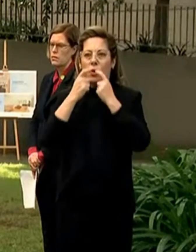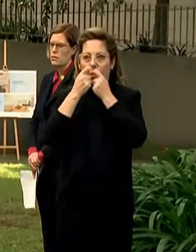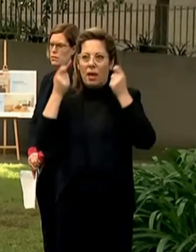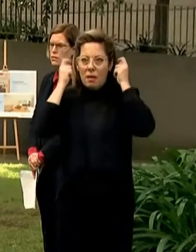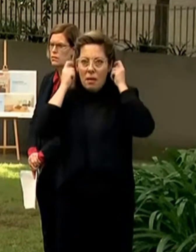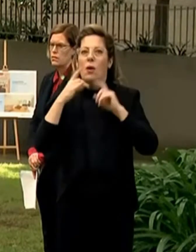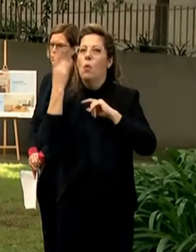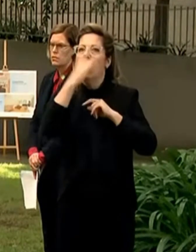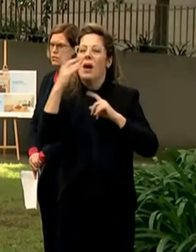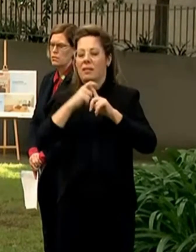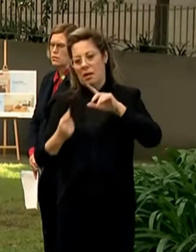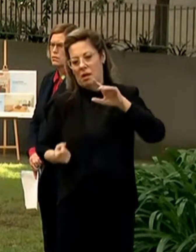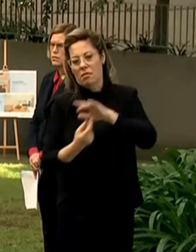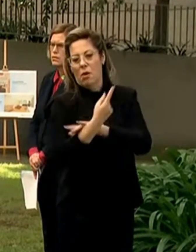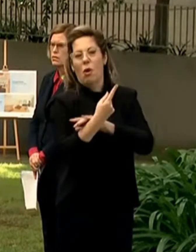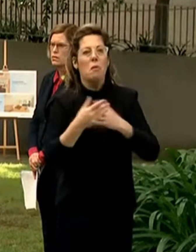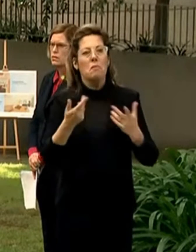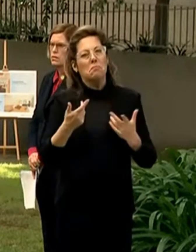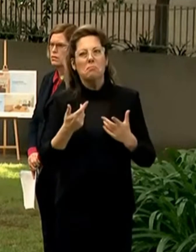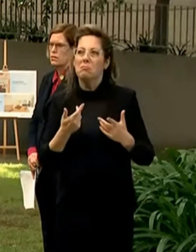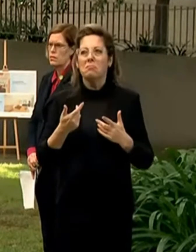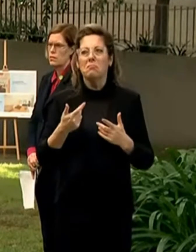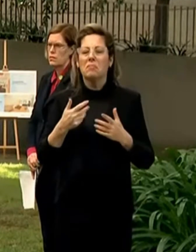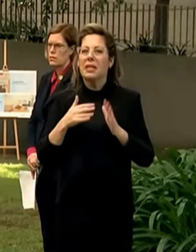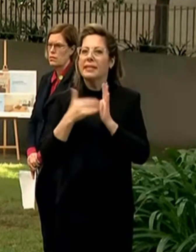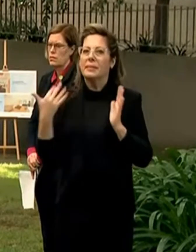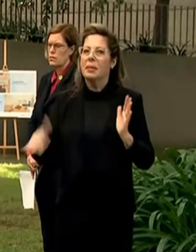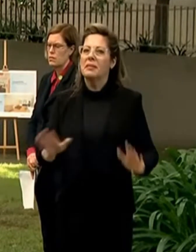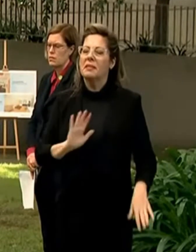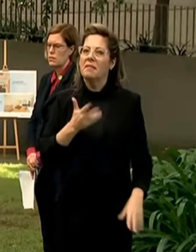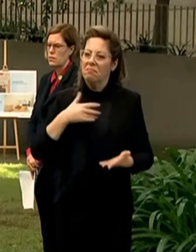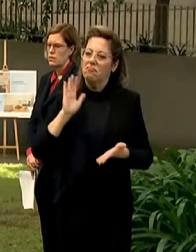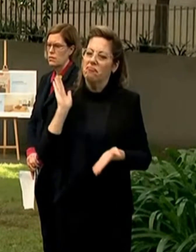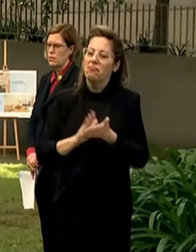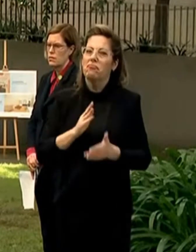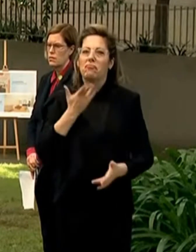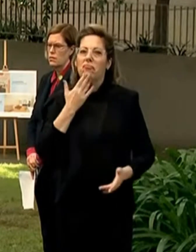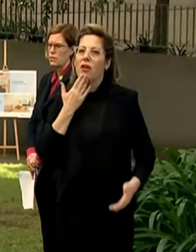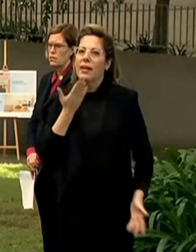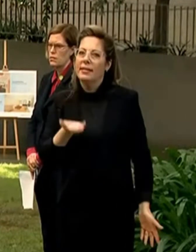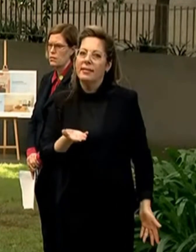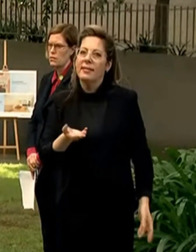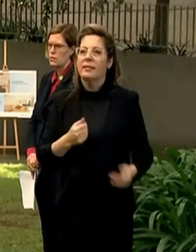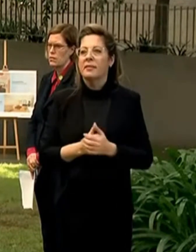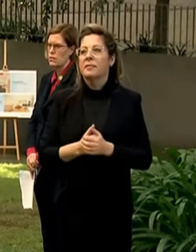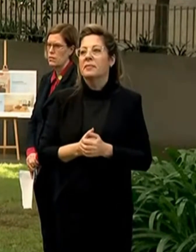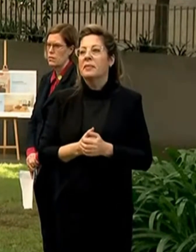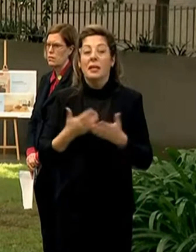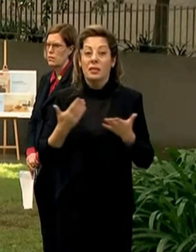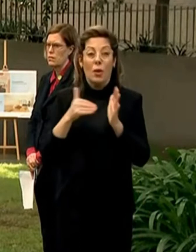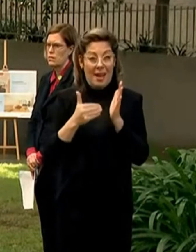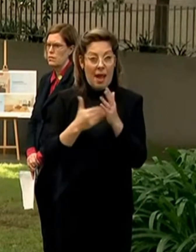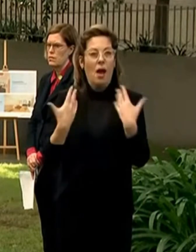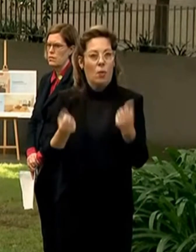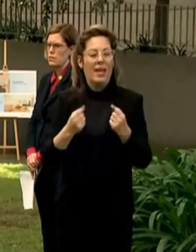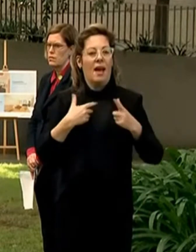one outing and then dispose of, are relatively accessible financially. So there's certainly supply chains that have established now in New